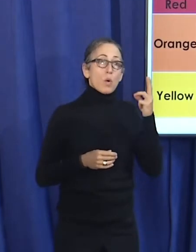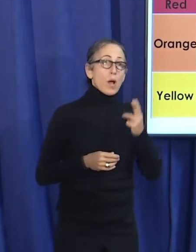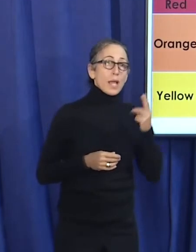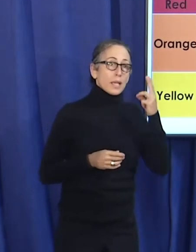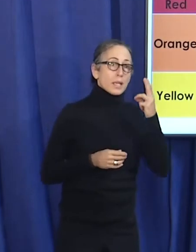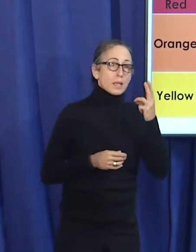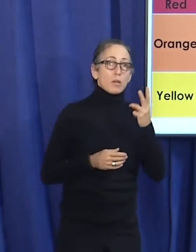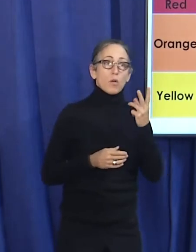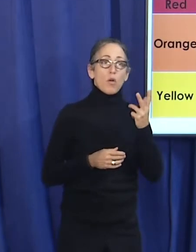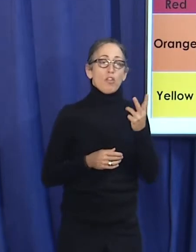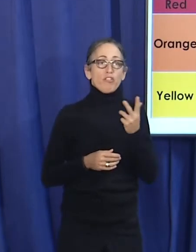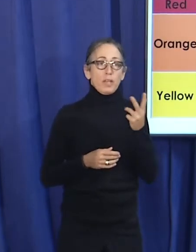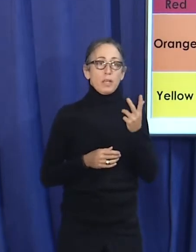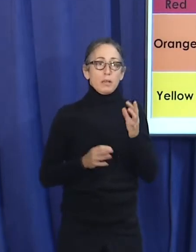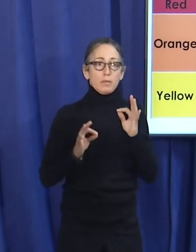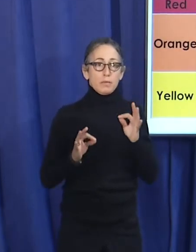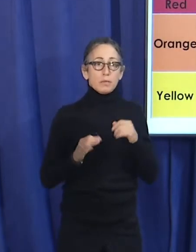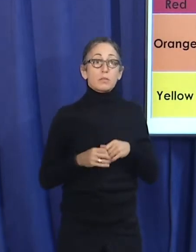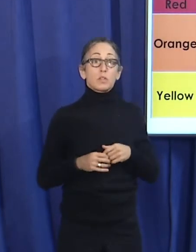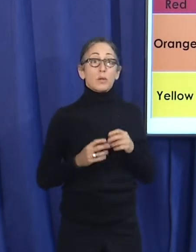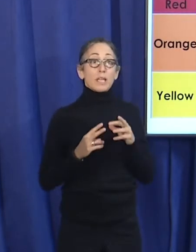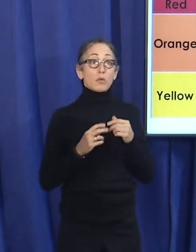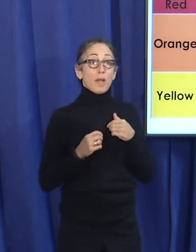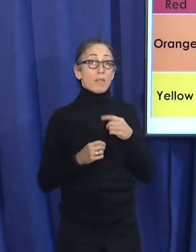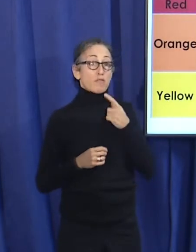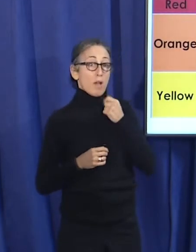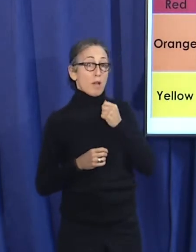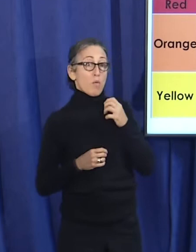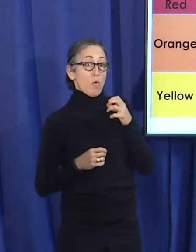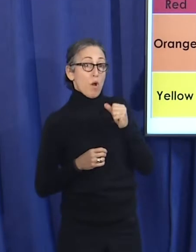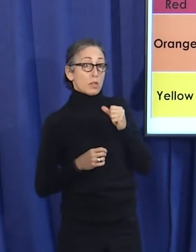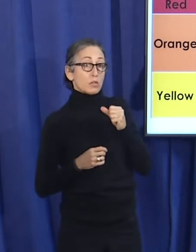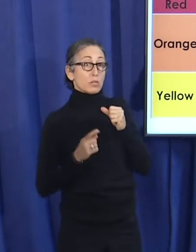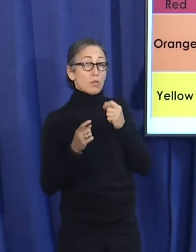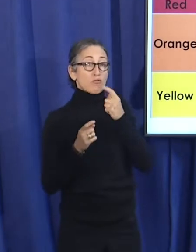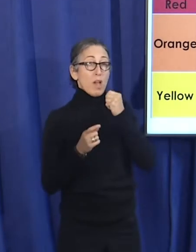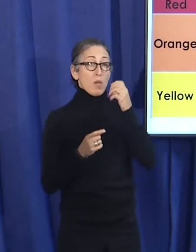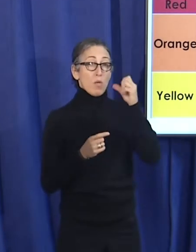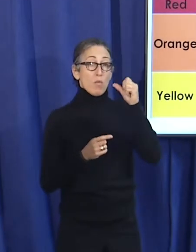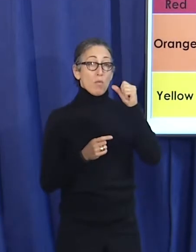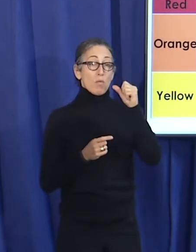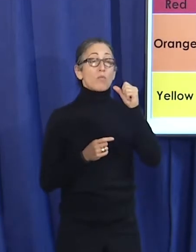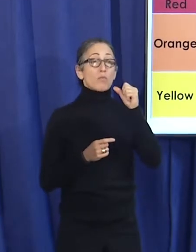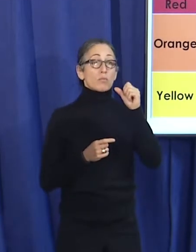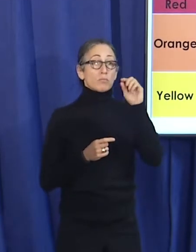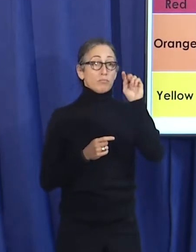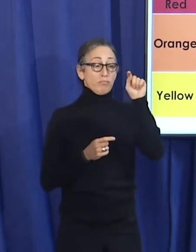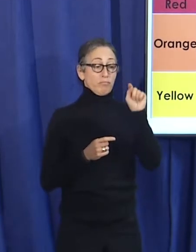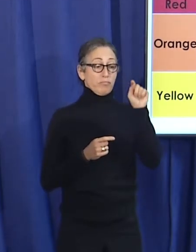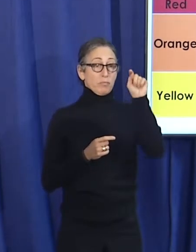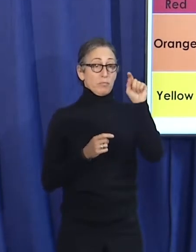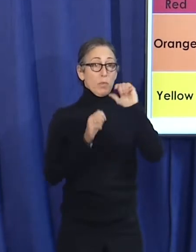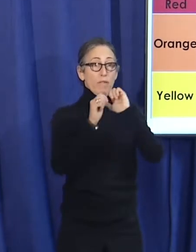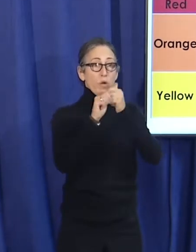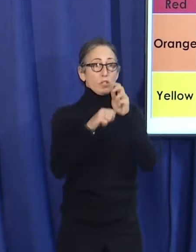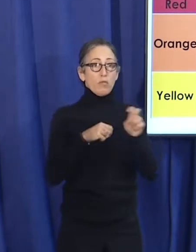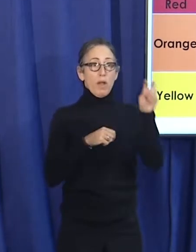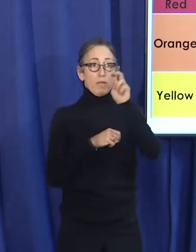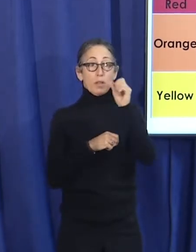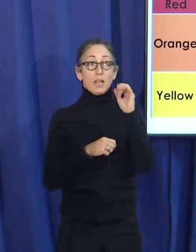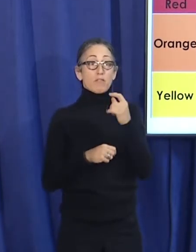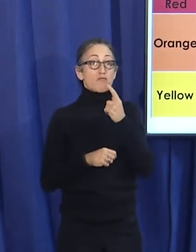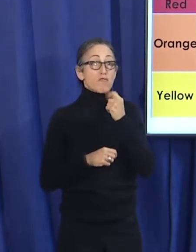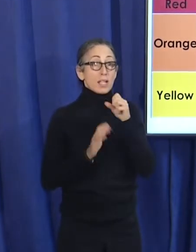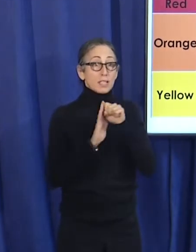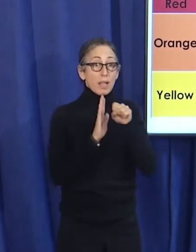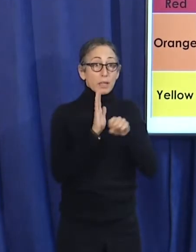red category or the orange category. And you can see that for both red and orange, the advisory is to avoid travel. If it is a red